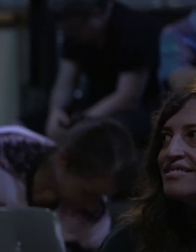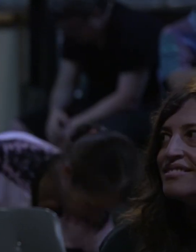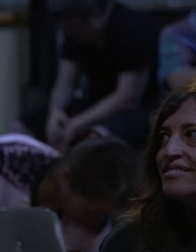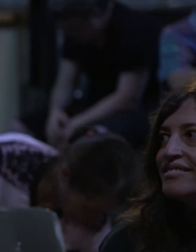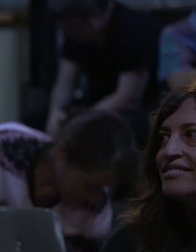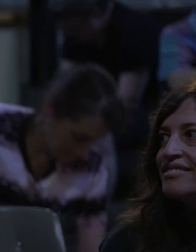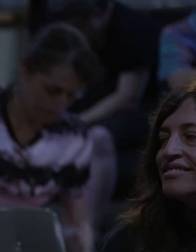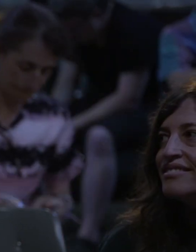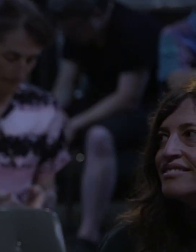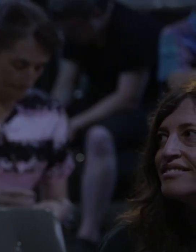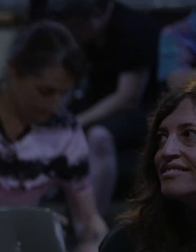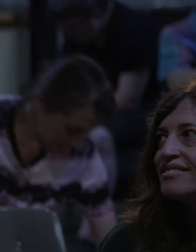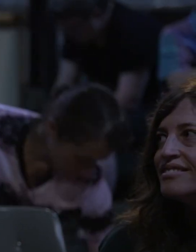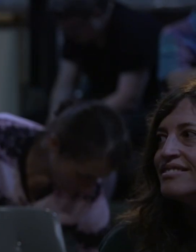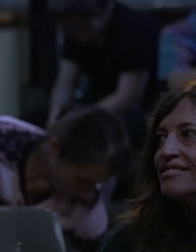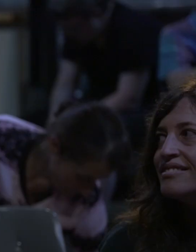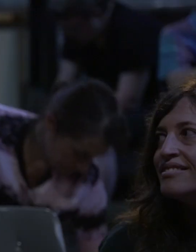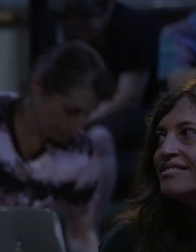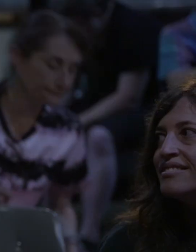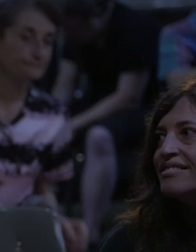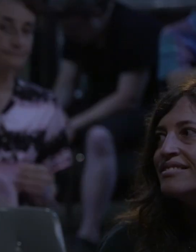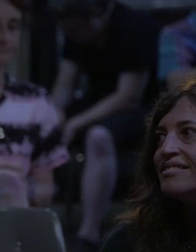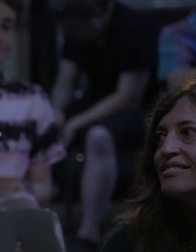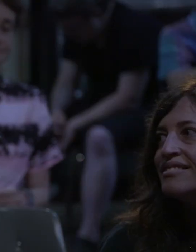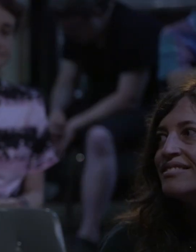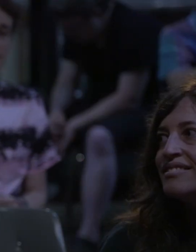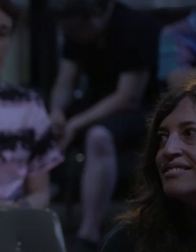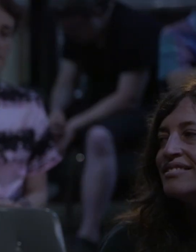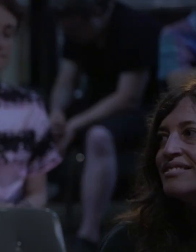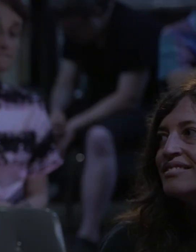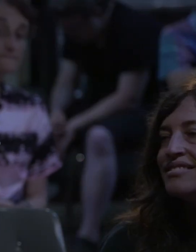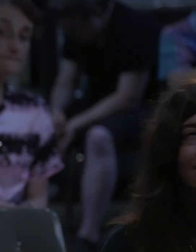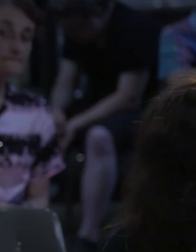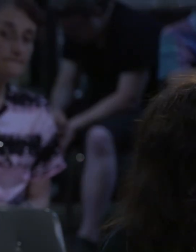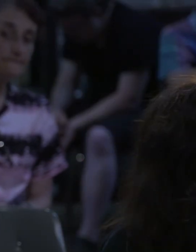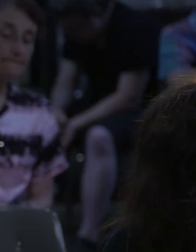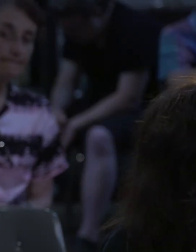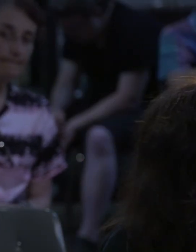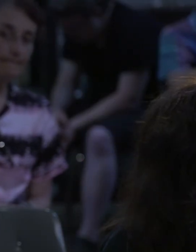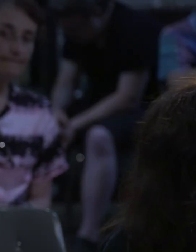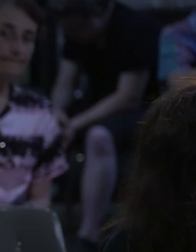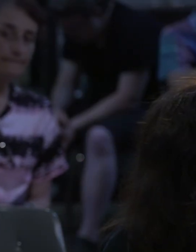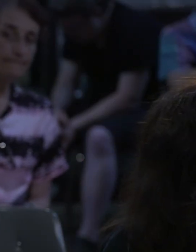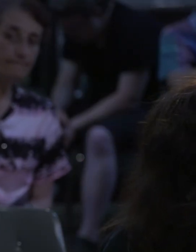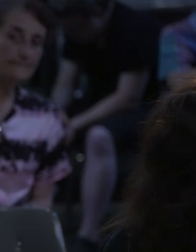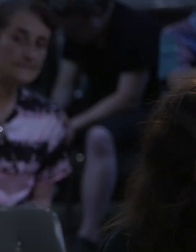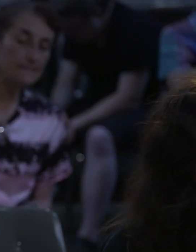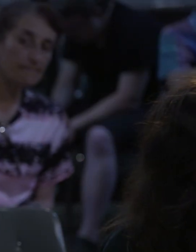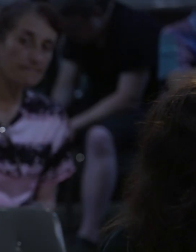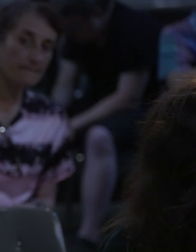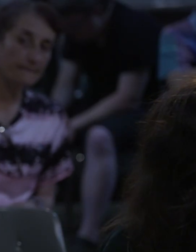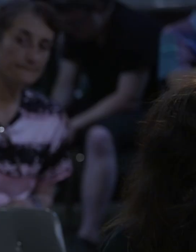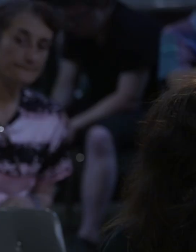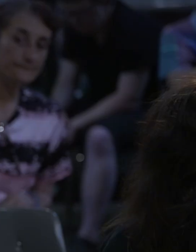sane when I was going through my own medical issues growing up. And one of them was Jim Carrey, and I know you worked with him in The Mask, and so I just want to know what he's